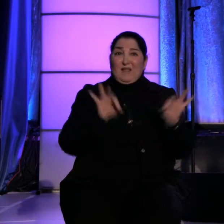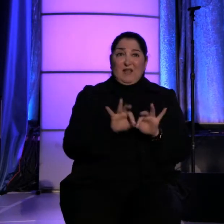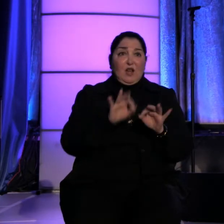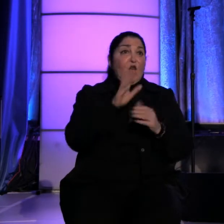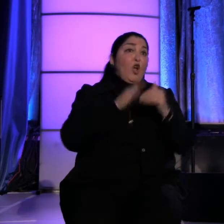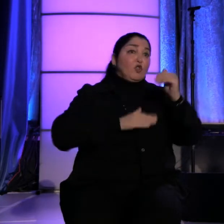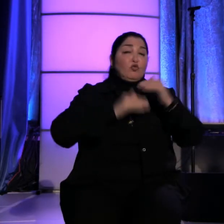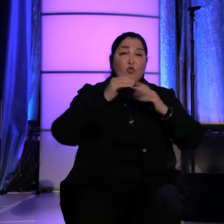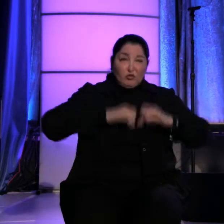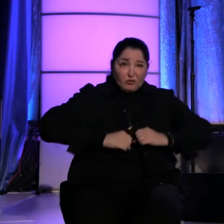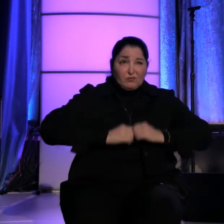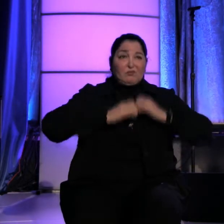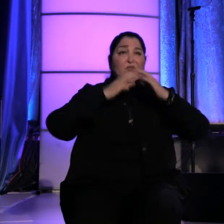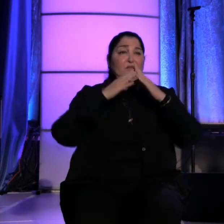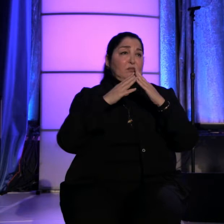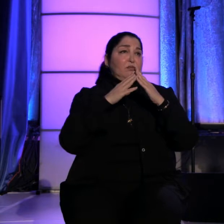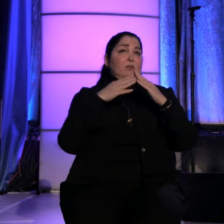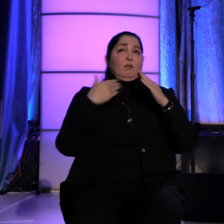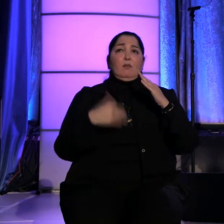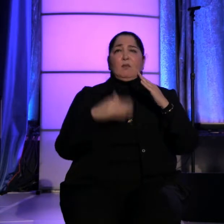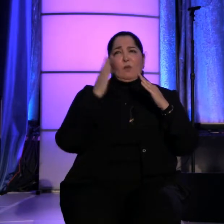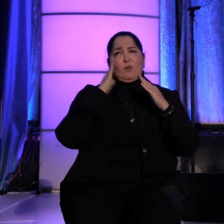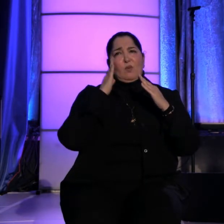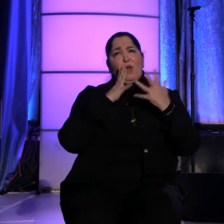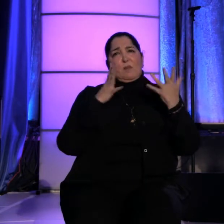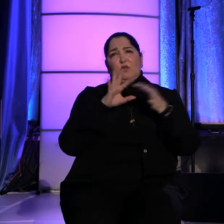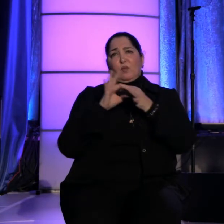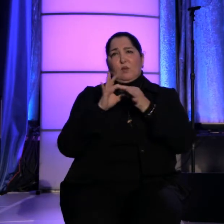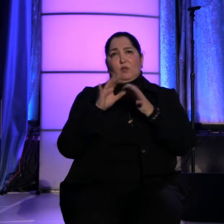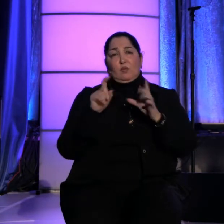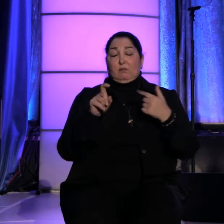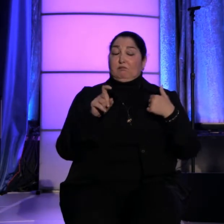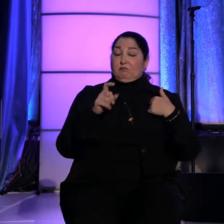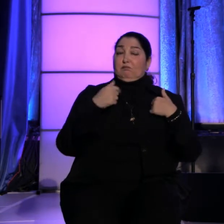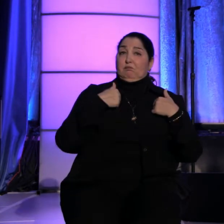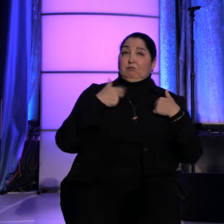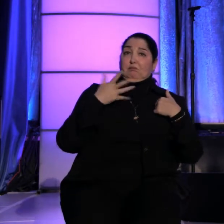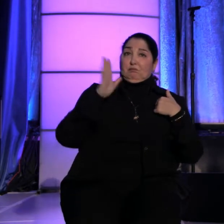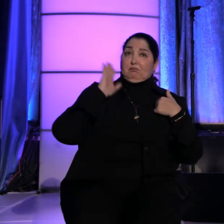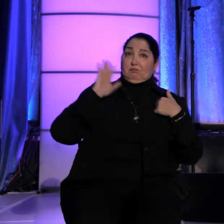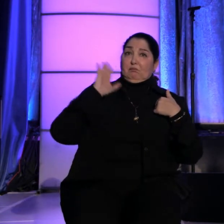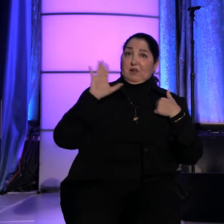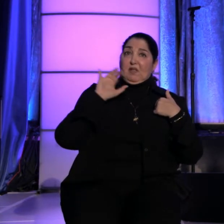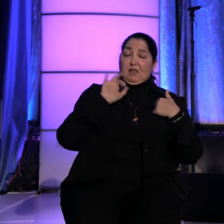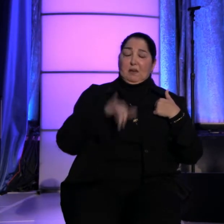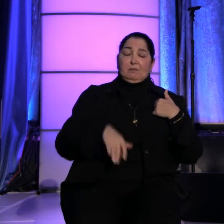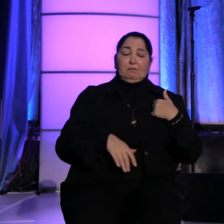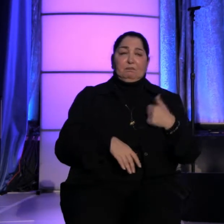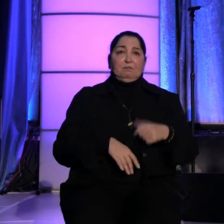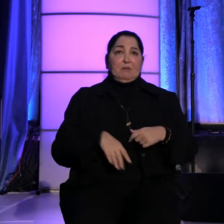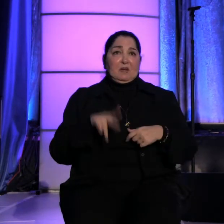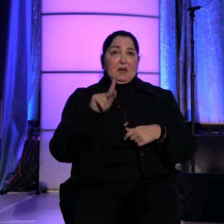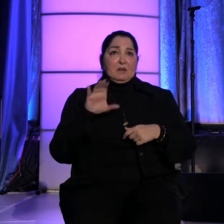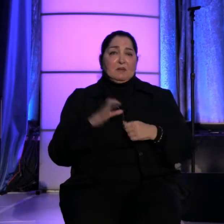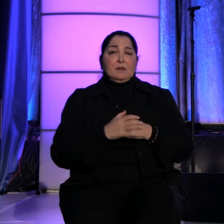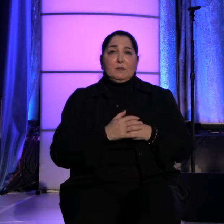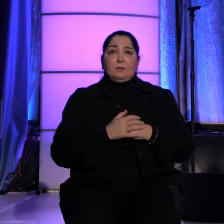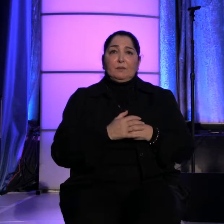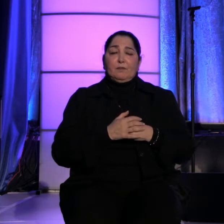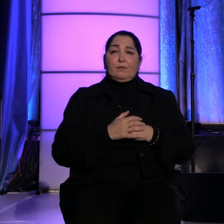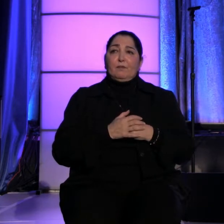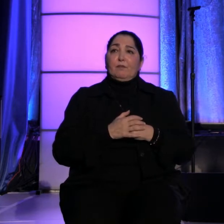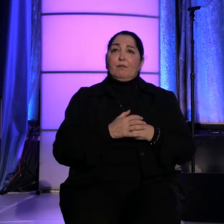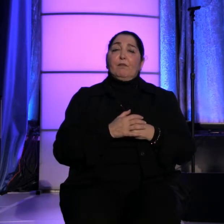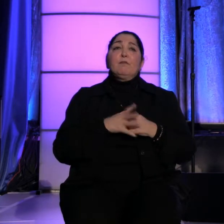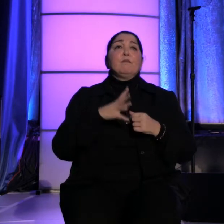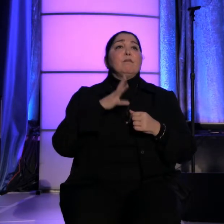amount of coordination that's required, and that was certainly the case when I was at the Kauffman Center for the Performing Arts in Kansas City,